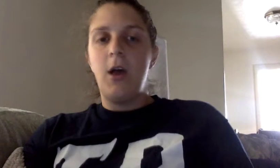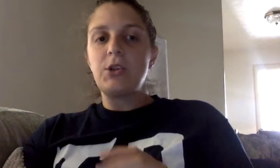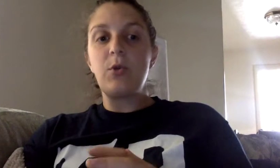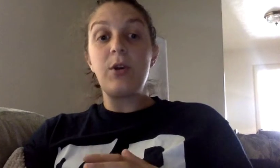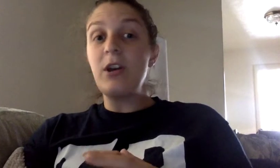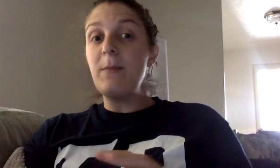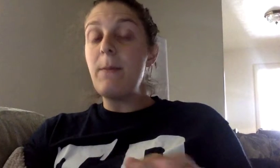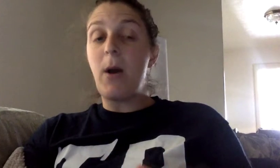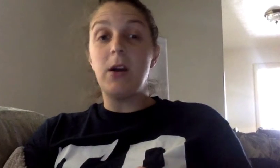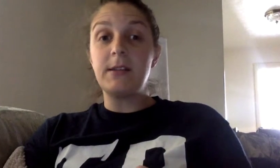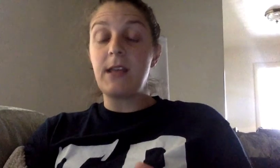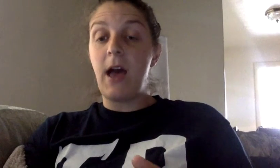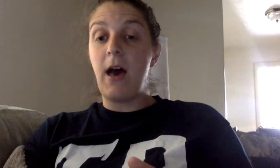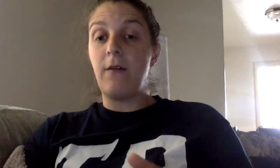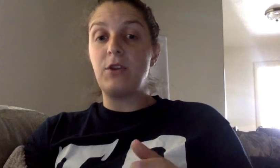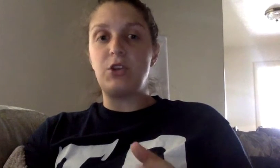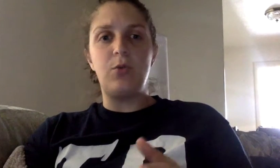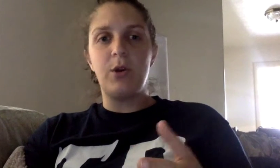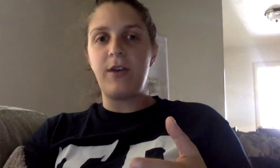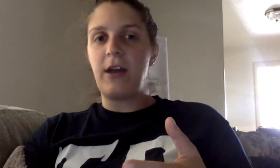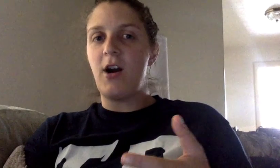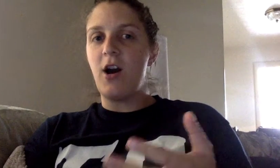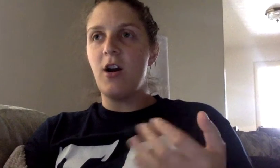So there are going to be parts of the tour that are